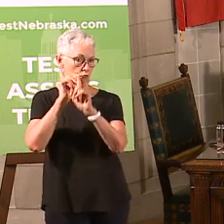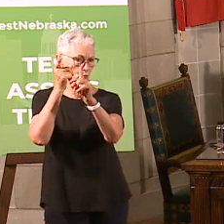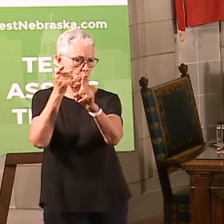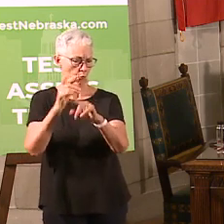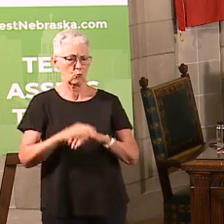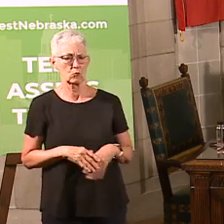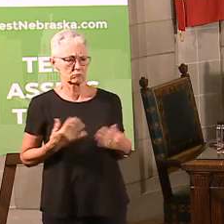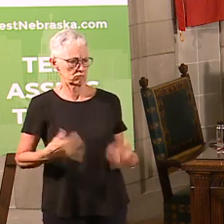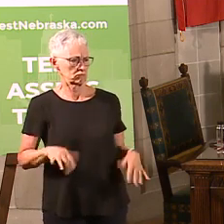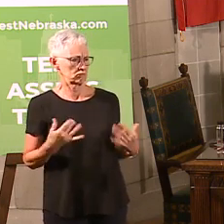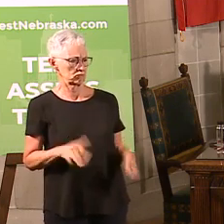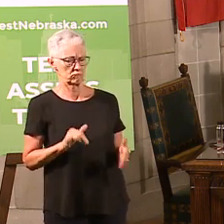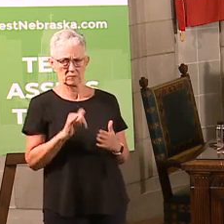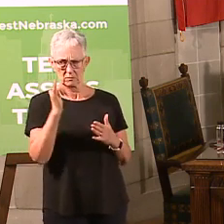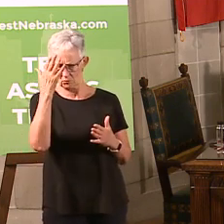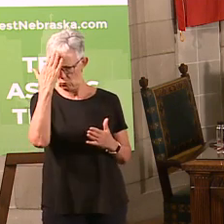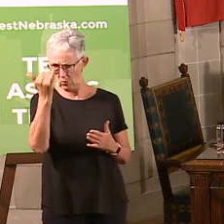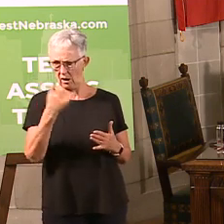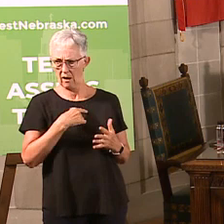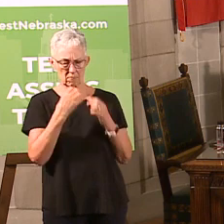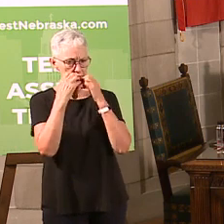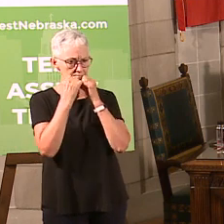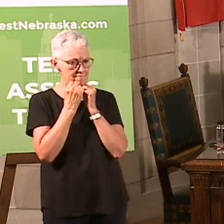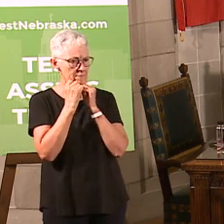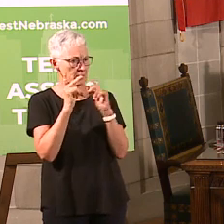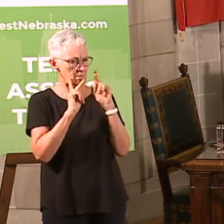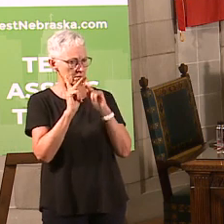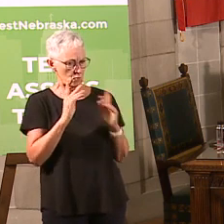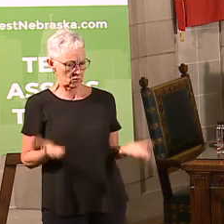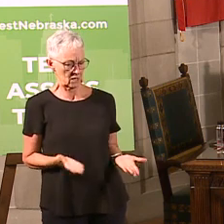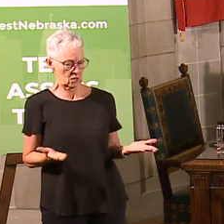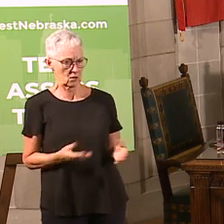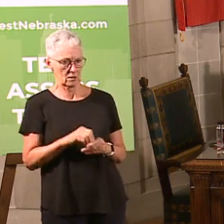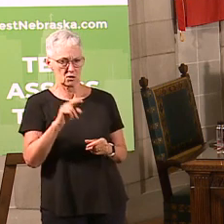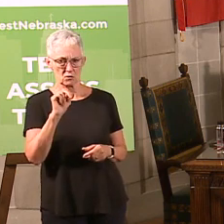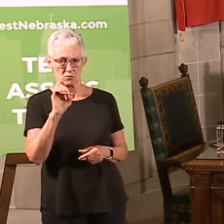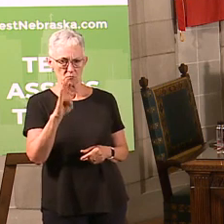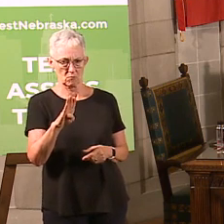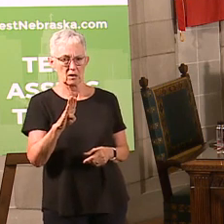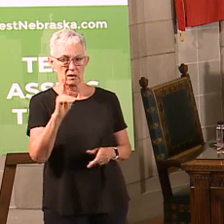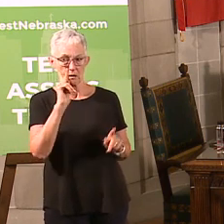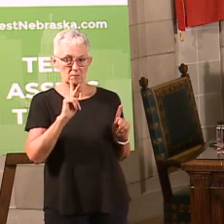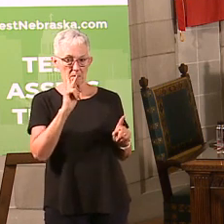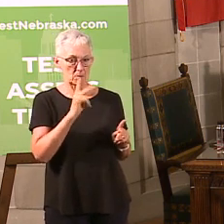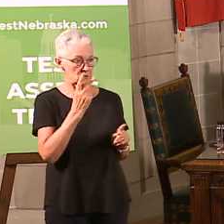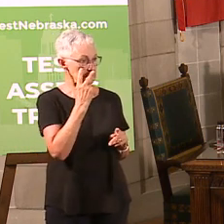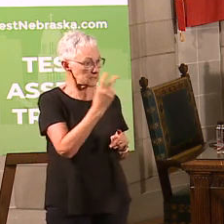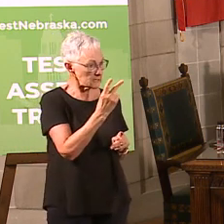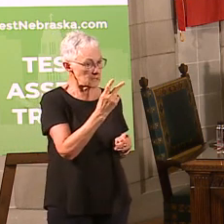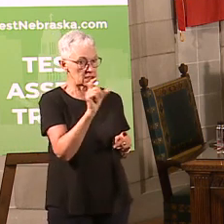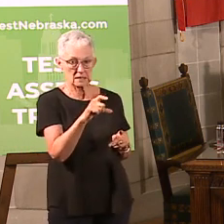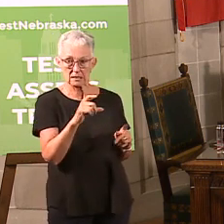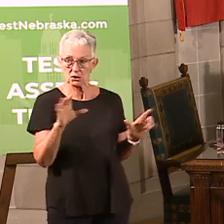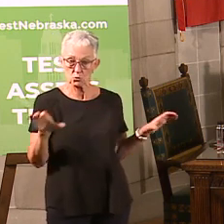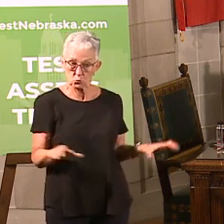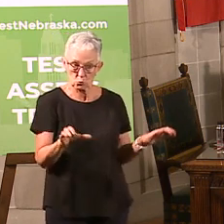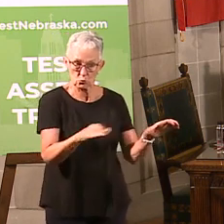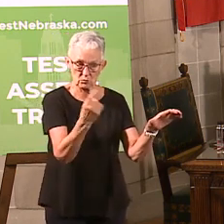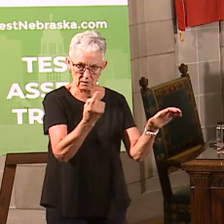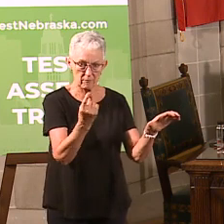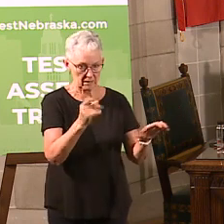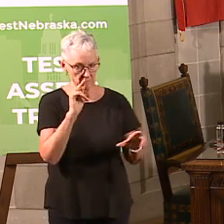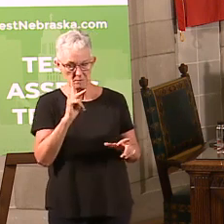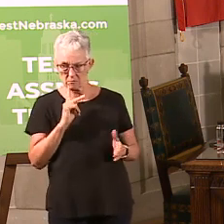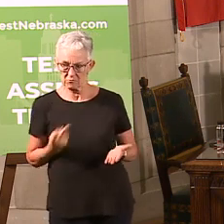in my relatively short time being here in the state. Where there's a need, Nebraskans step up. Just last week, a shipment of the hand